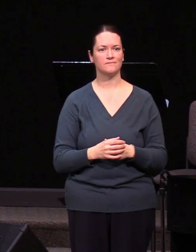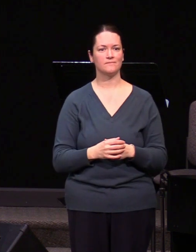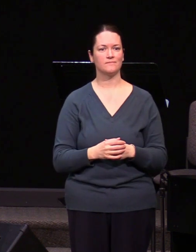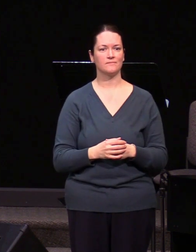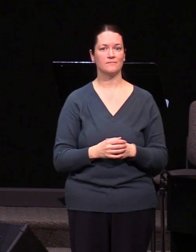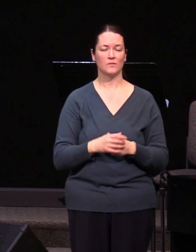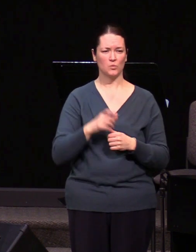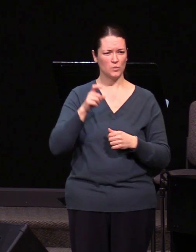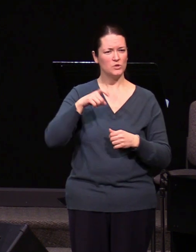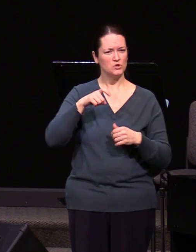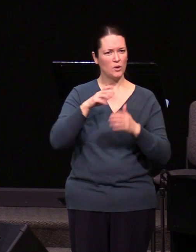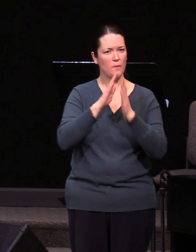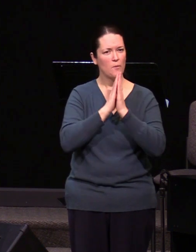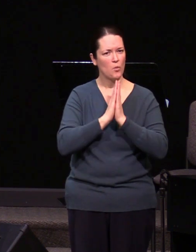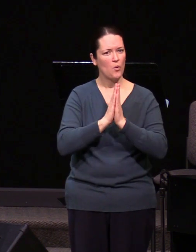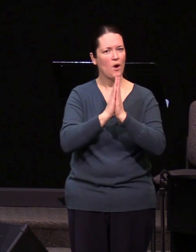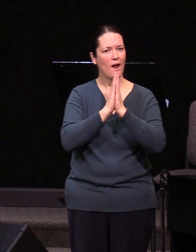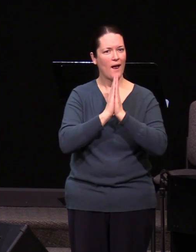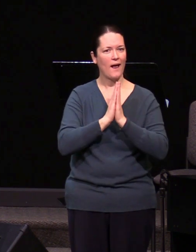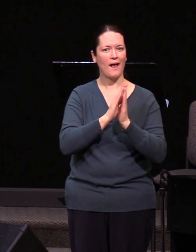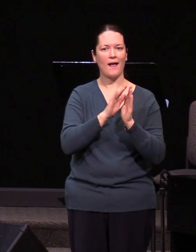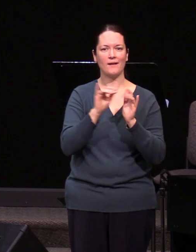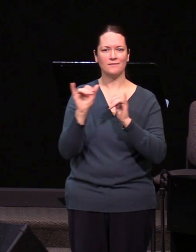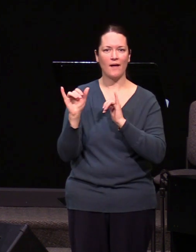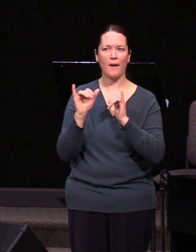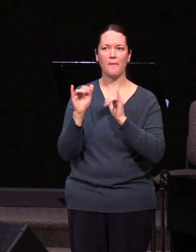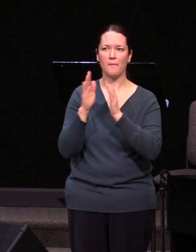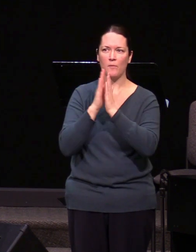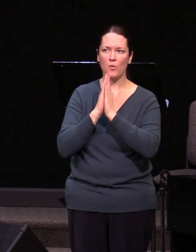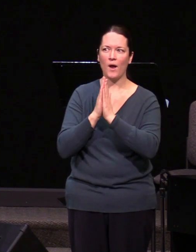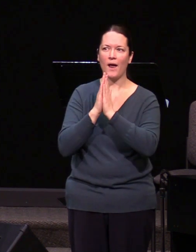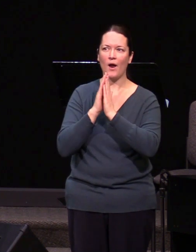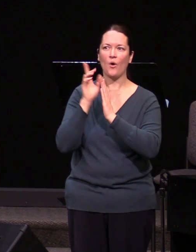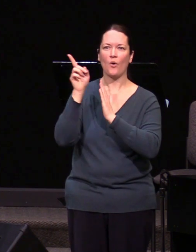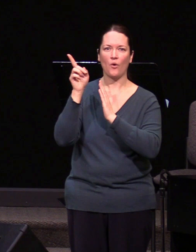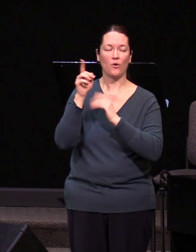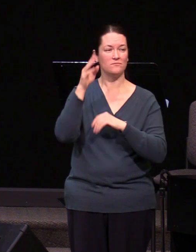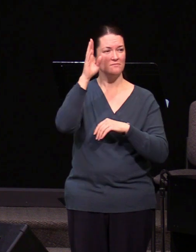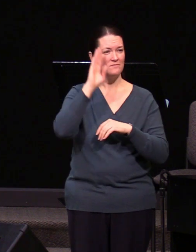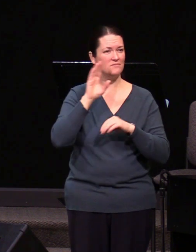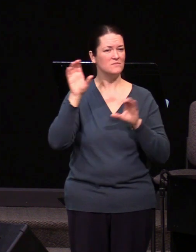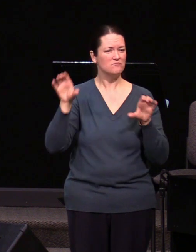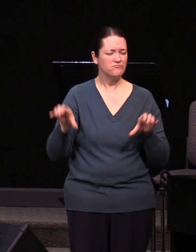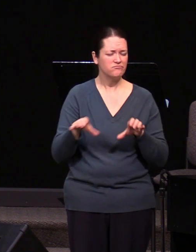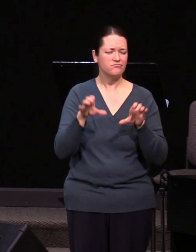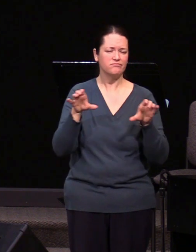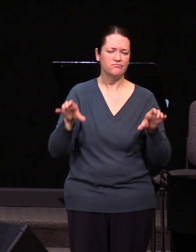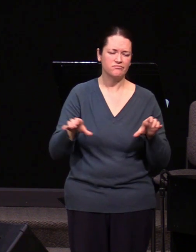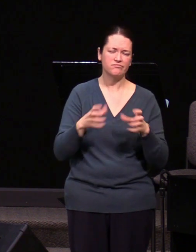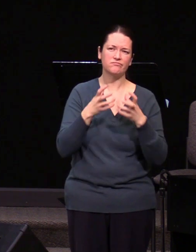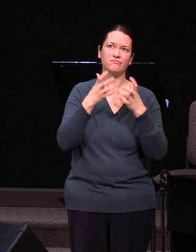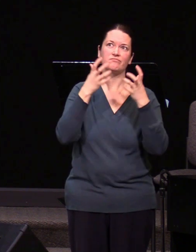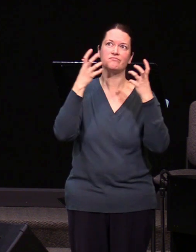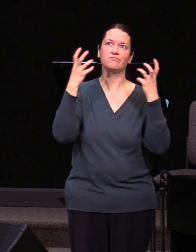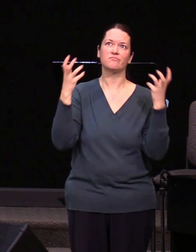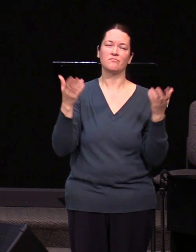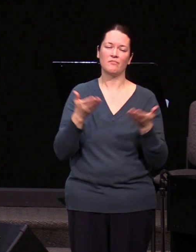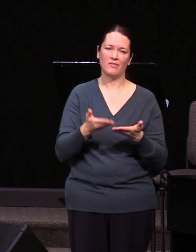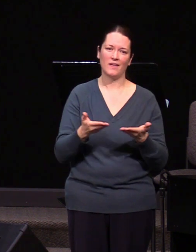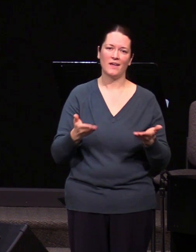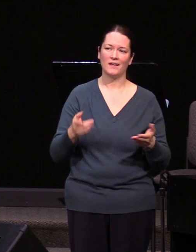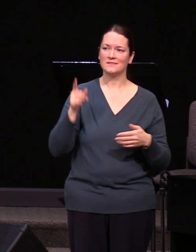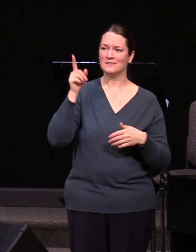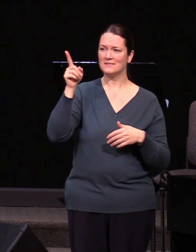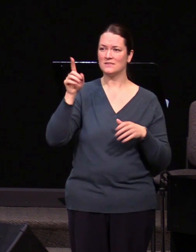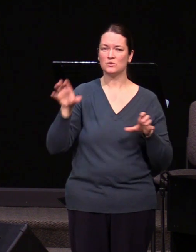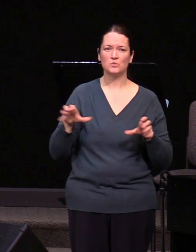We should be praying the same prayers. God is doing an immense amount of things. God is